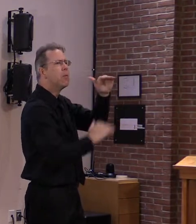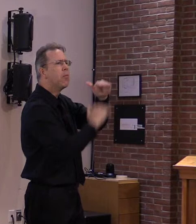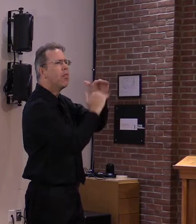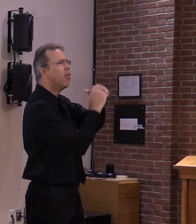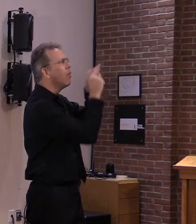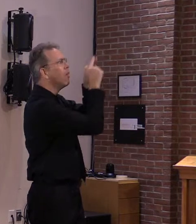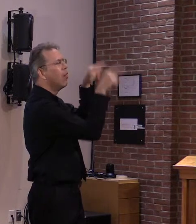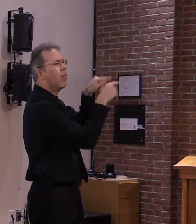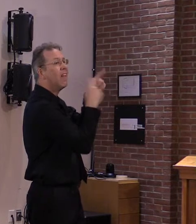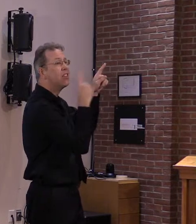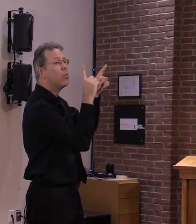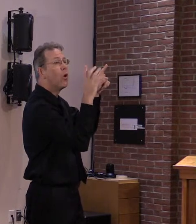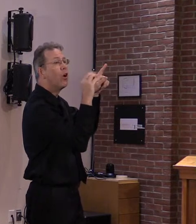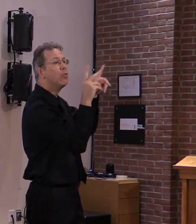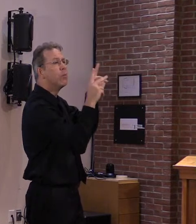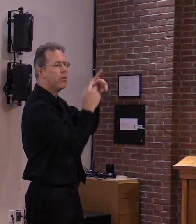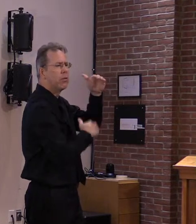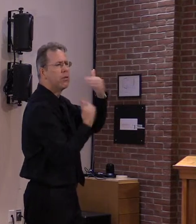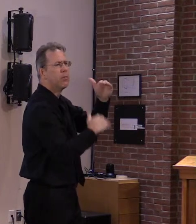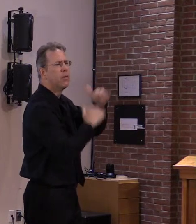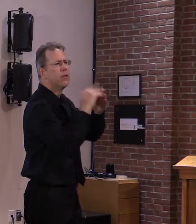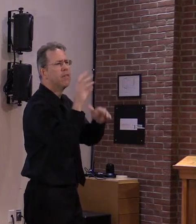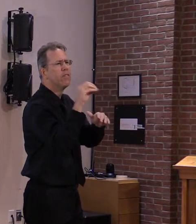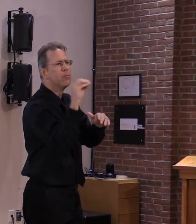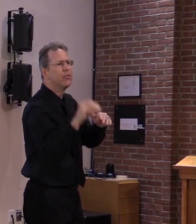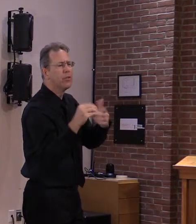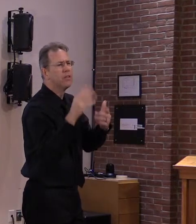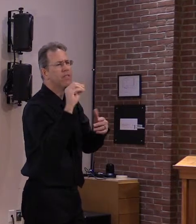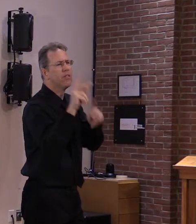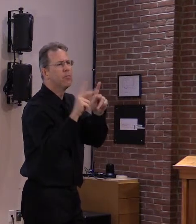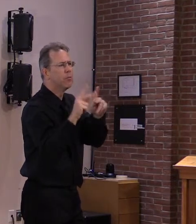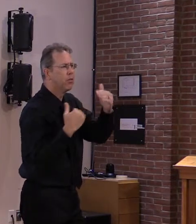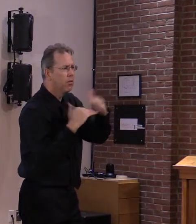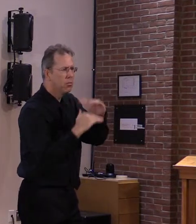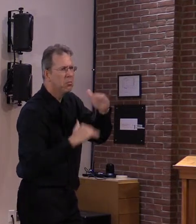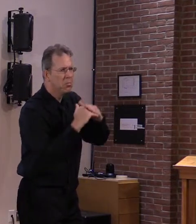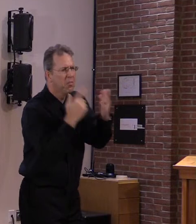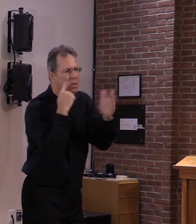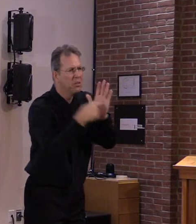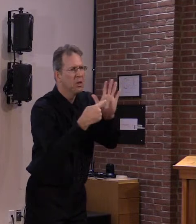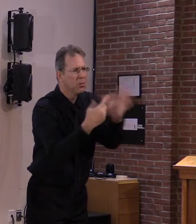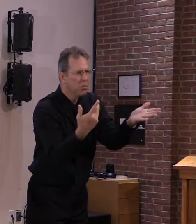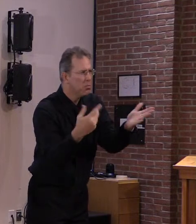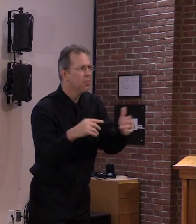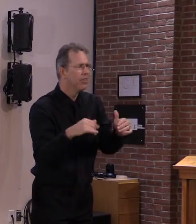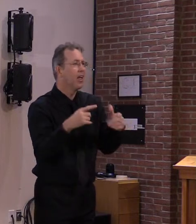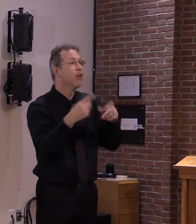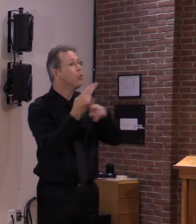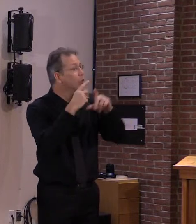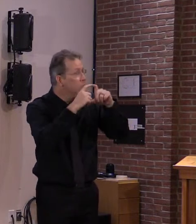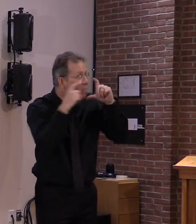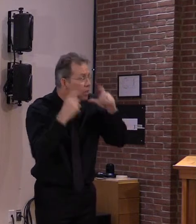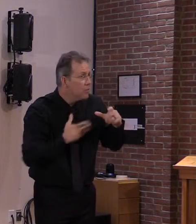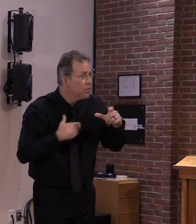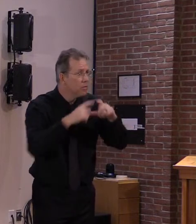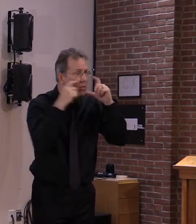1 in a hospital, and 1 at a long-term care facility. We express our sympathies to their